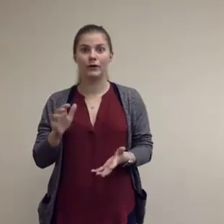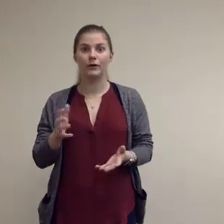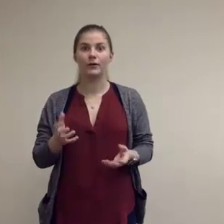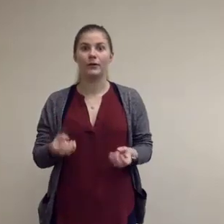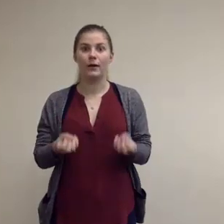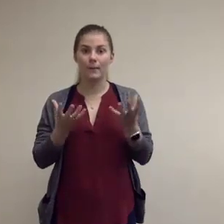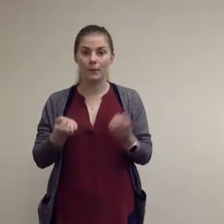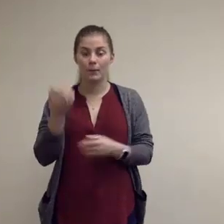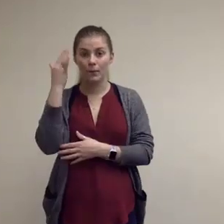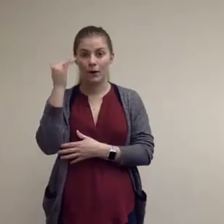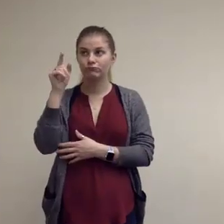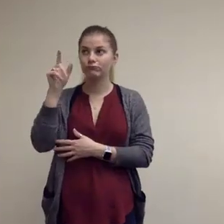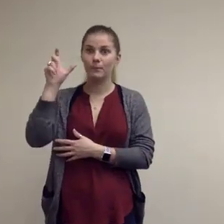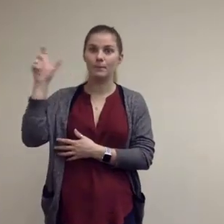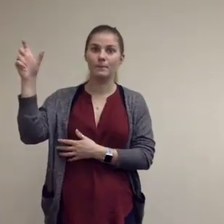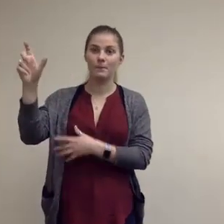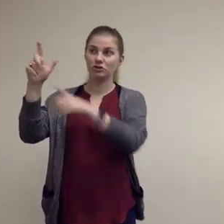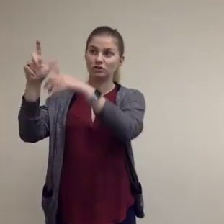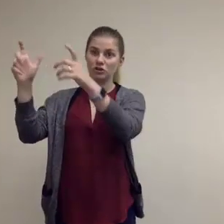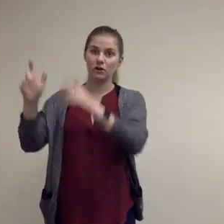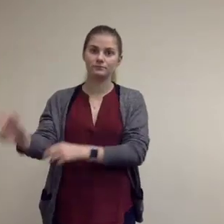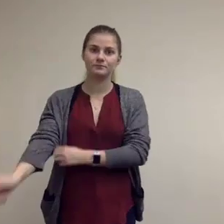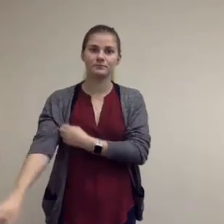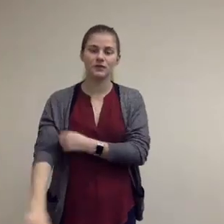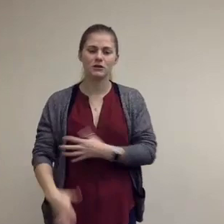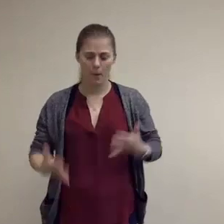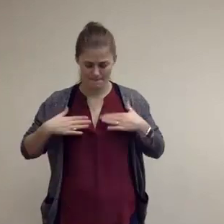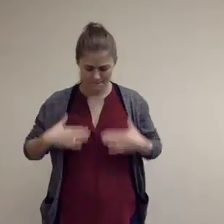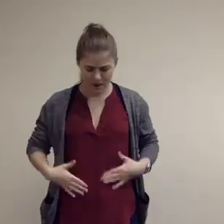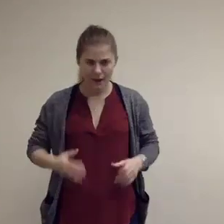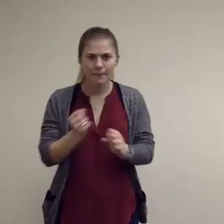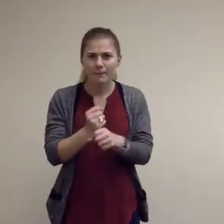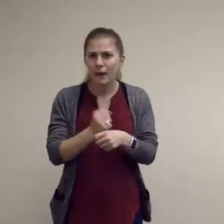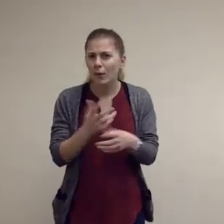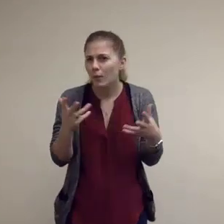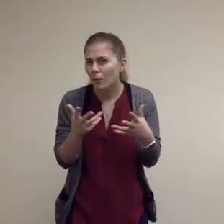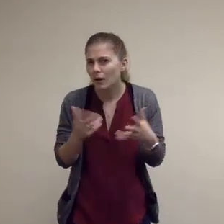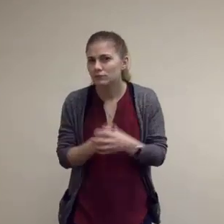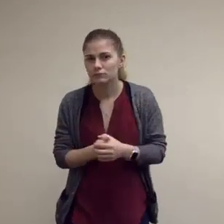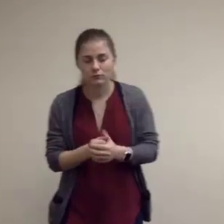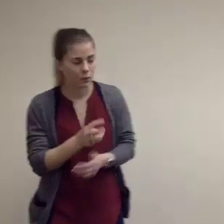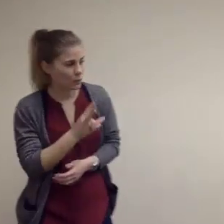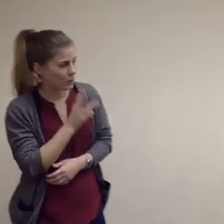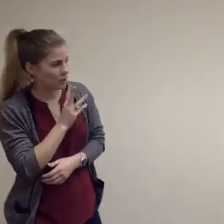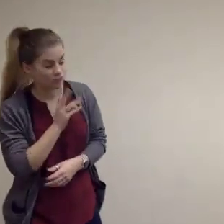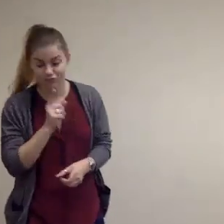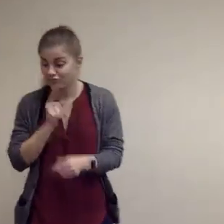Water. What? Water. If the moon can pull all the water out of the ocean, why can't it pull on the water in